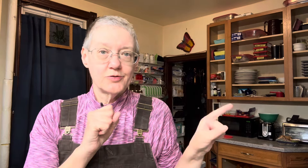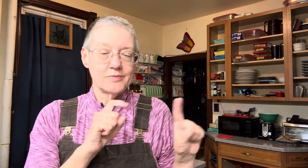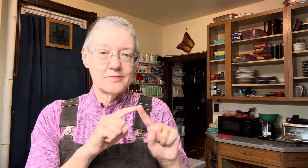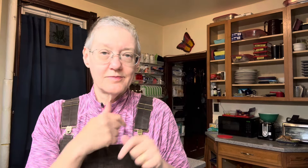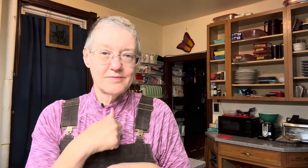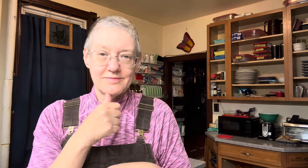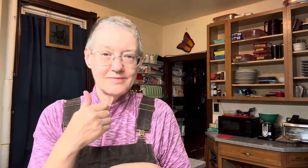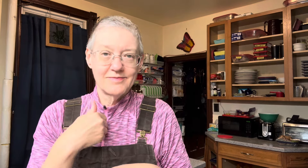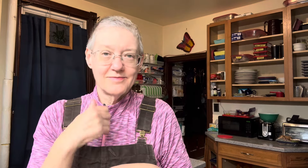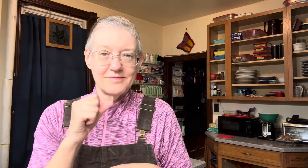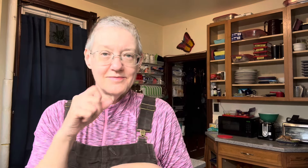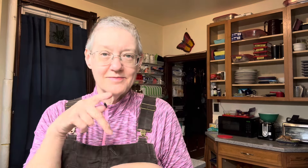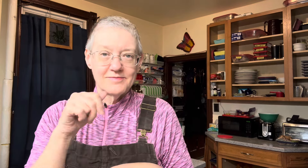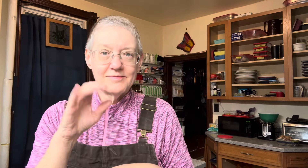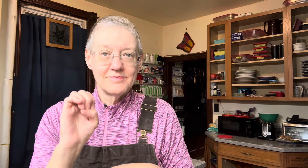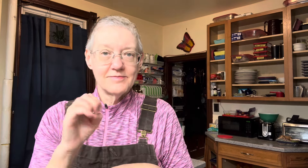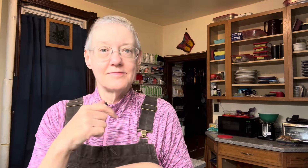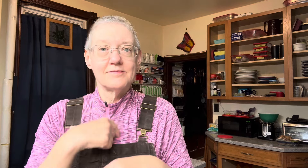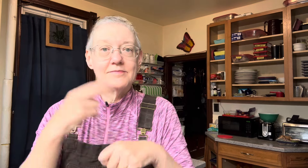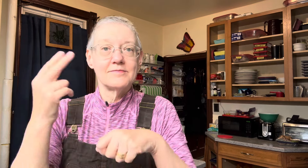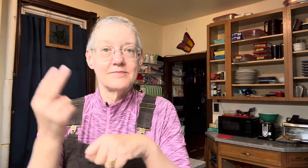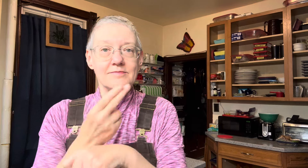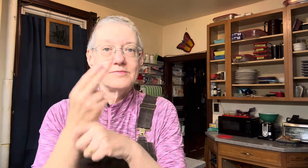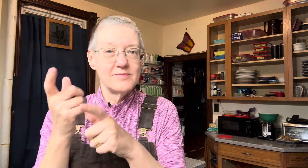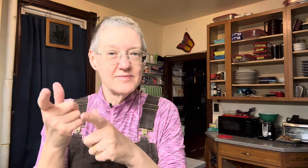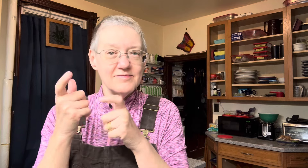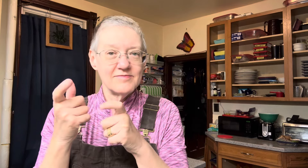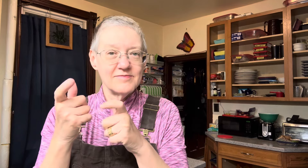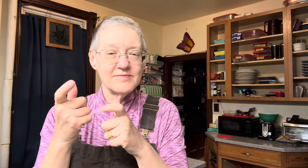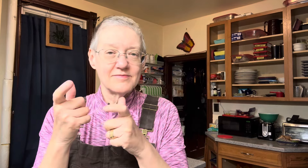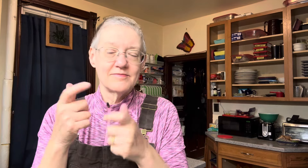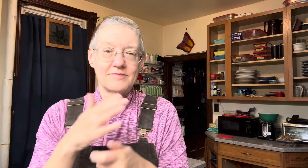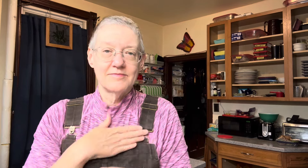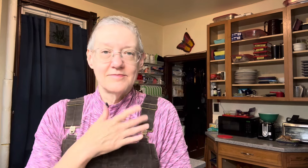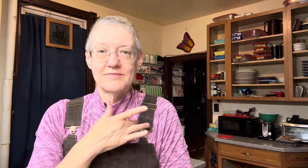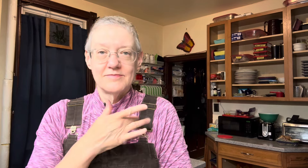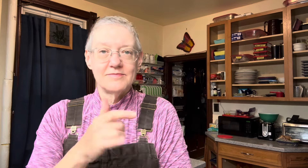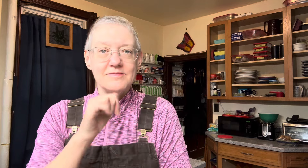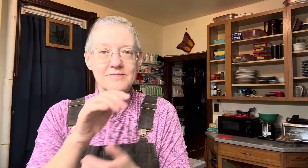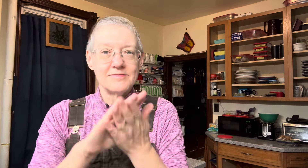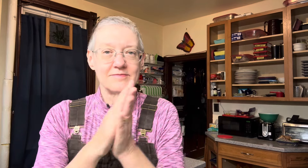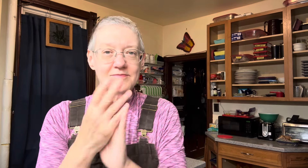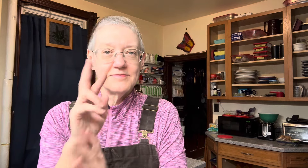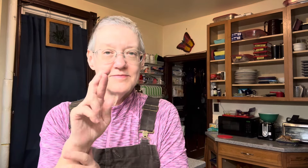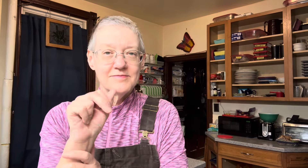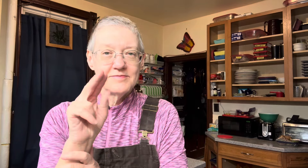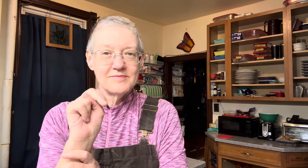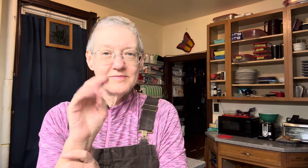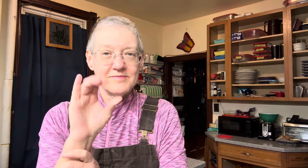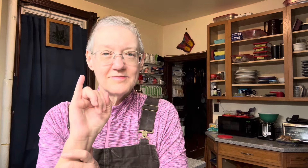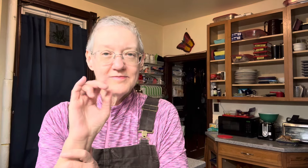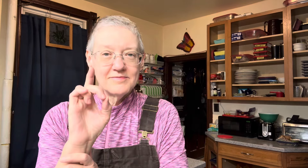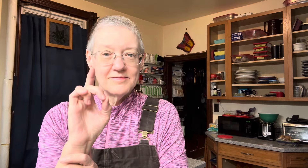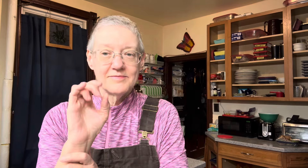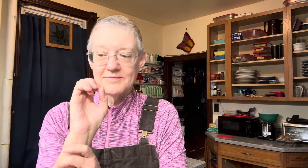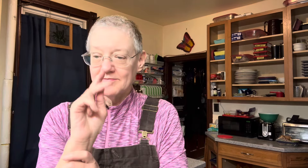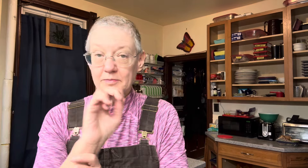heat. But unfortunately, my fridge is too full, and I use mine up quickly. Mine don't tend to become